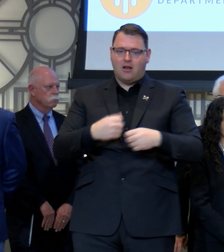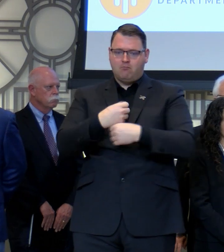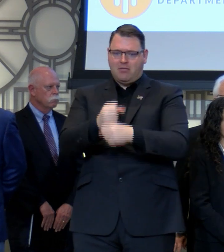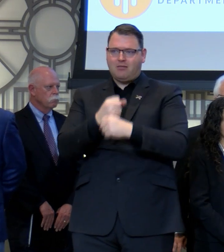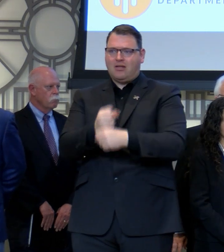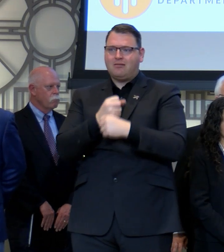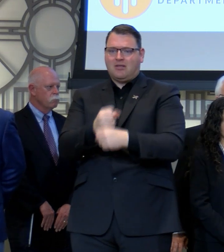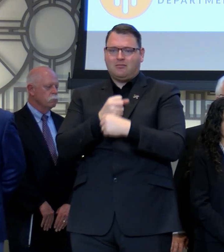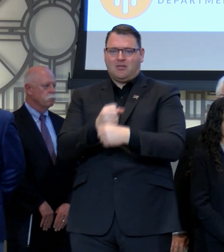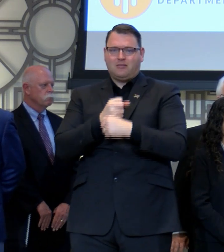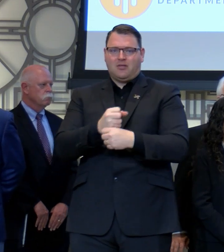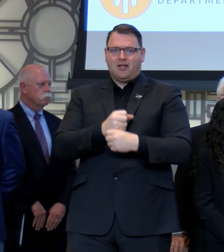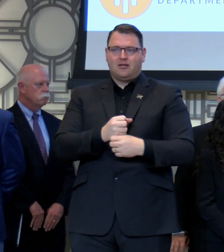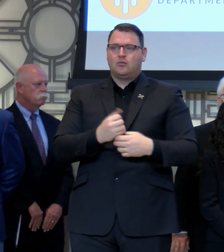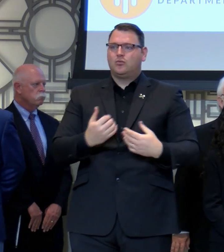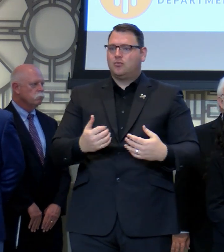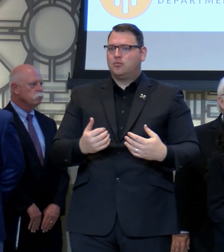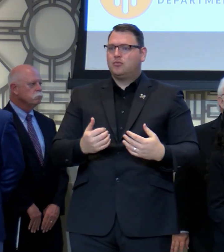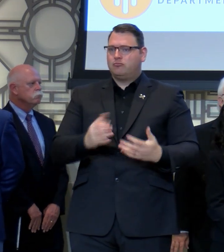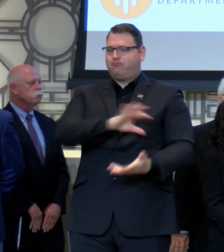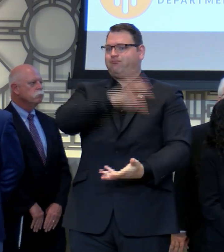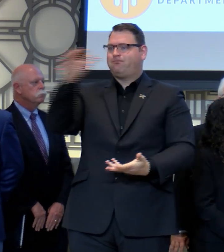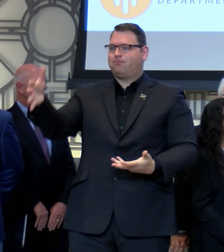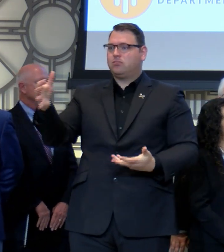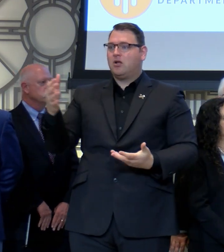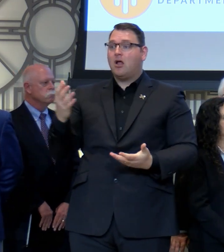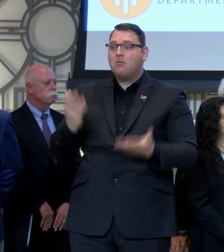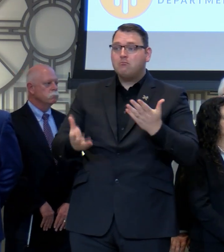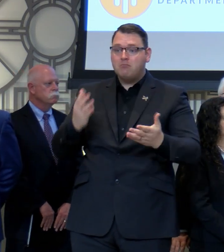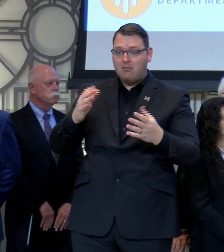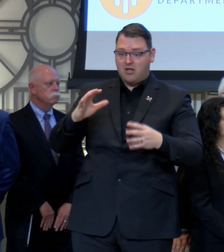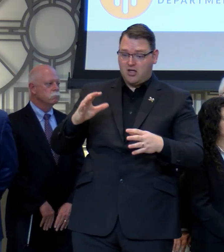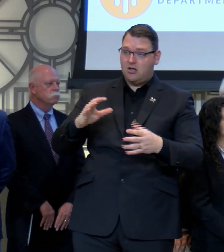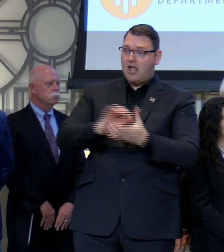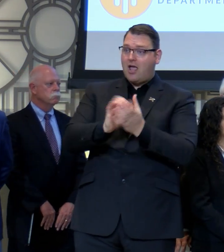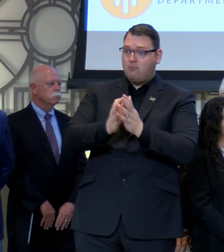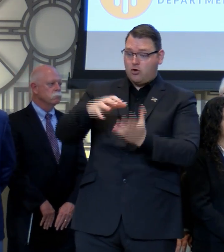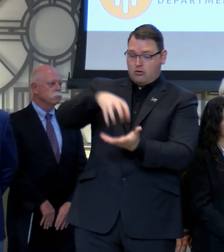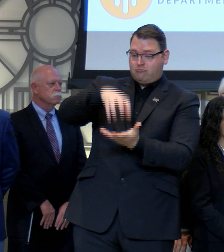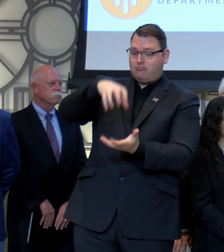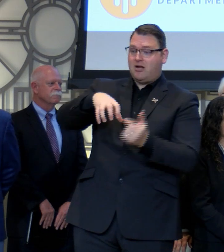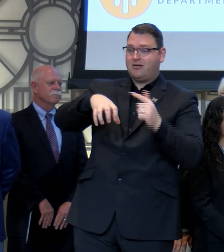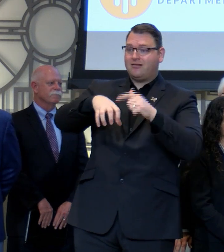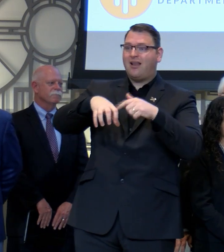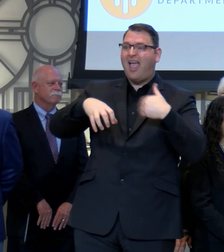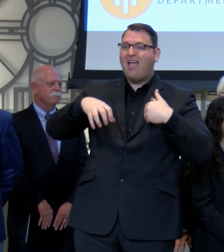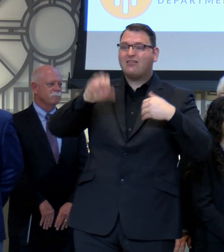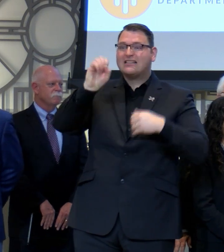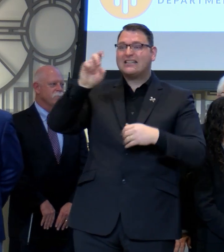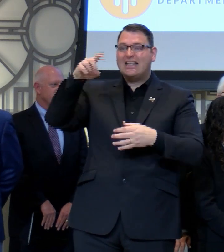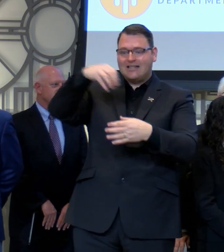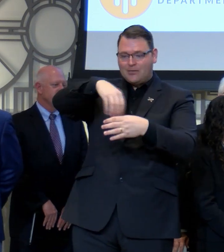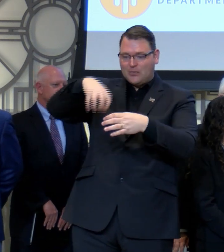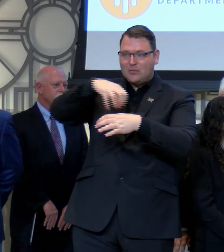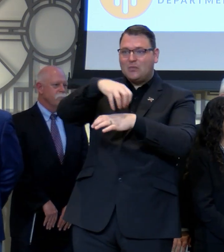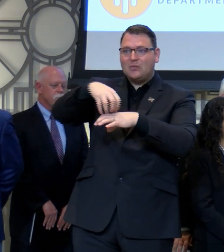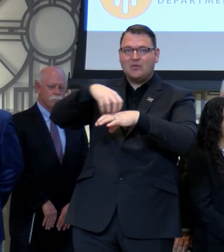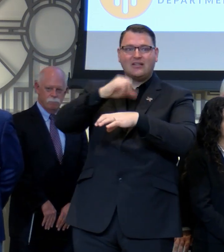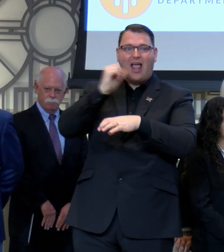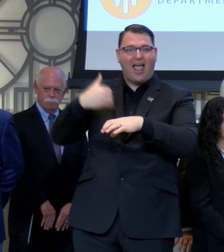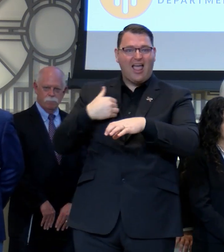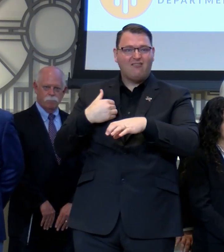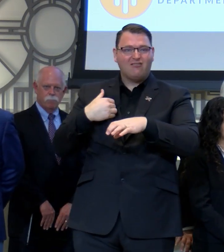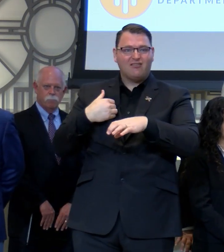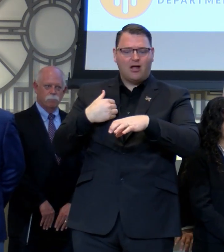all used to, you may not get a seeded bun with your hamburger, but you'll get a bun, right? And those are some of the small trade-offs